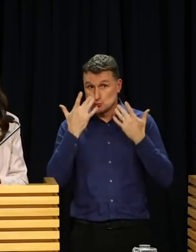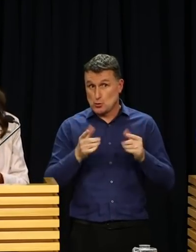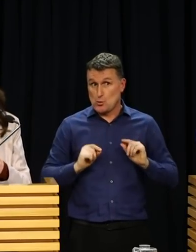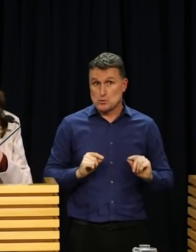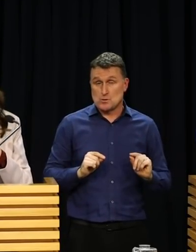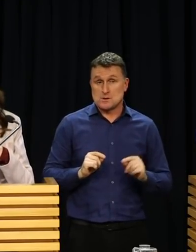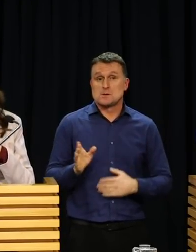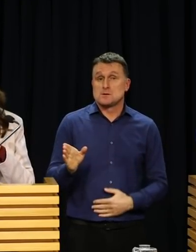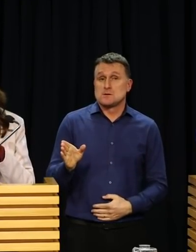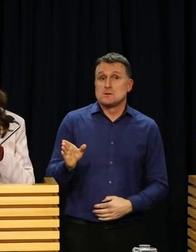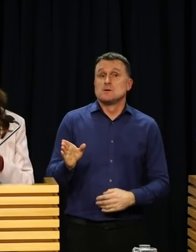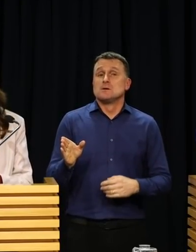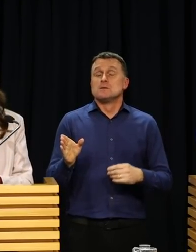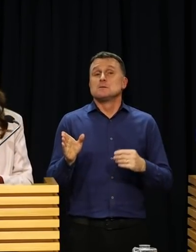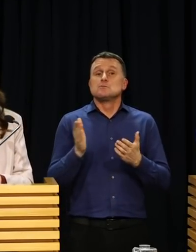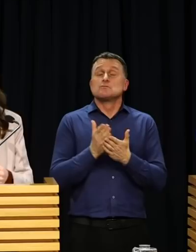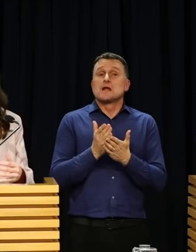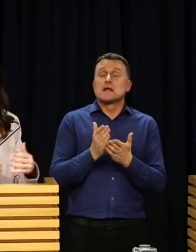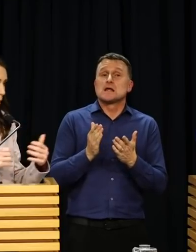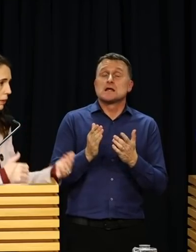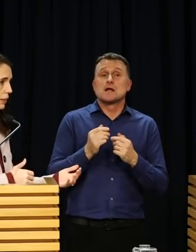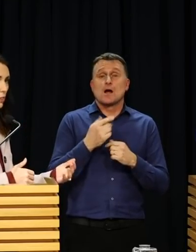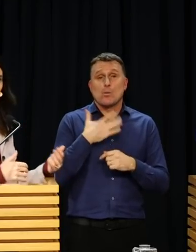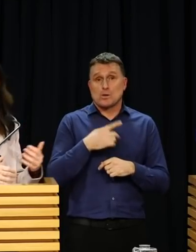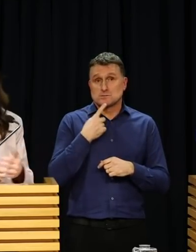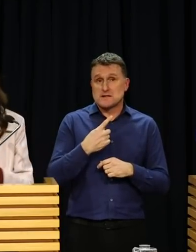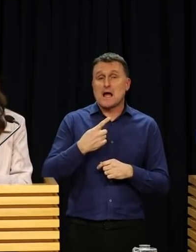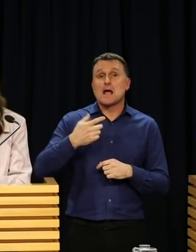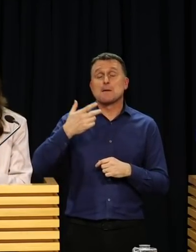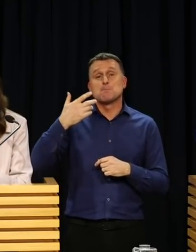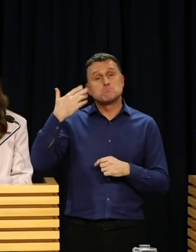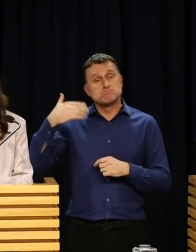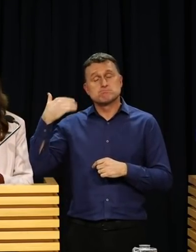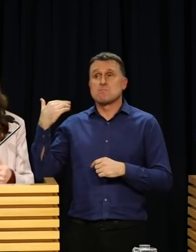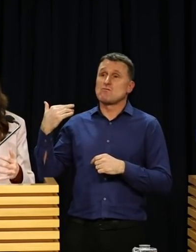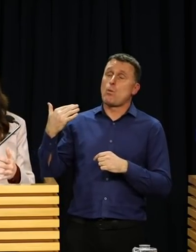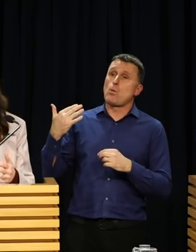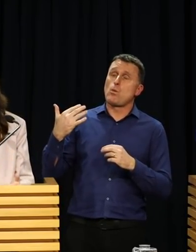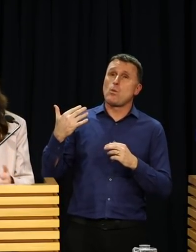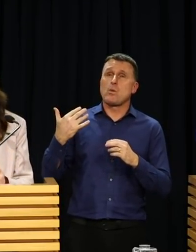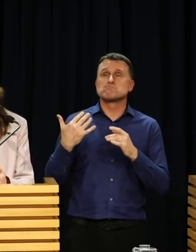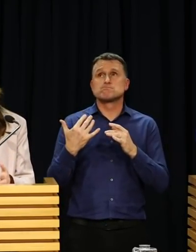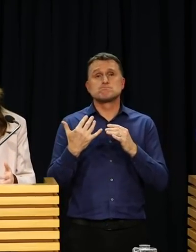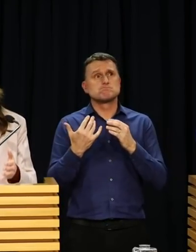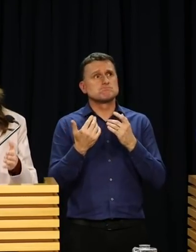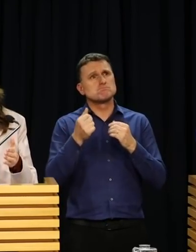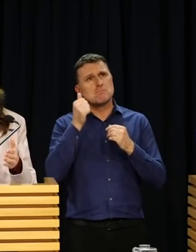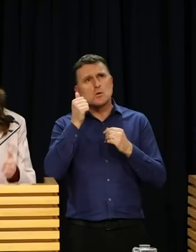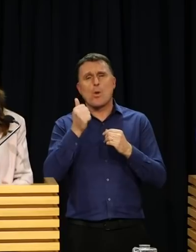What I would say is that for, you know, many of those I'm at least told that may have experienced the